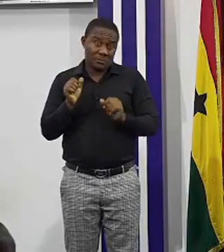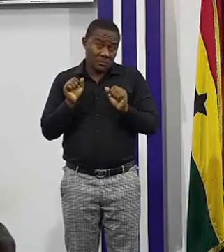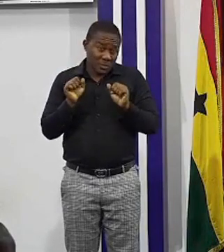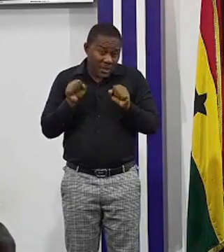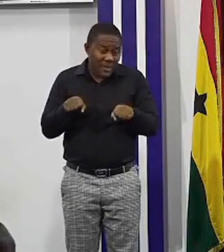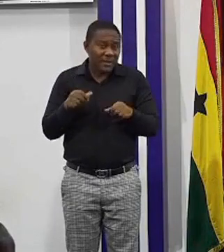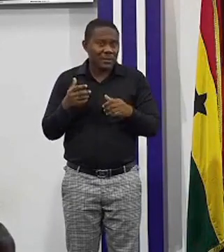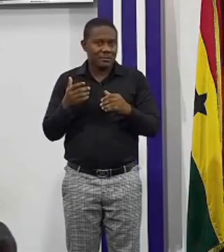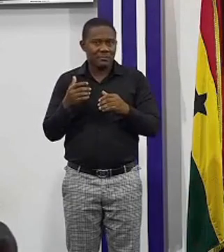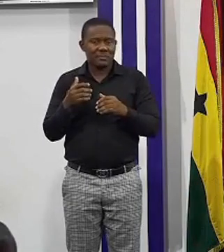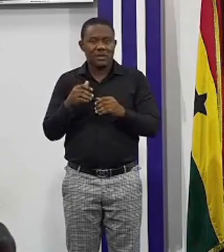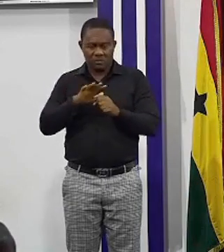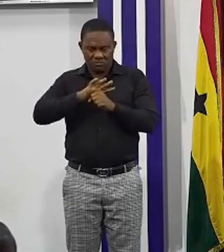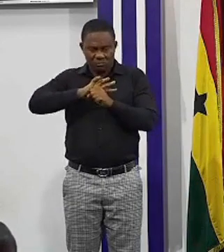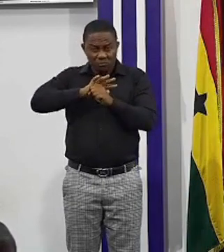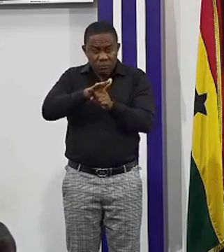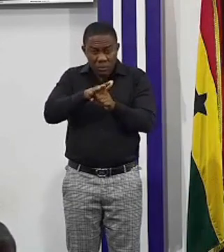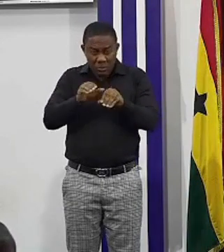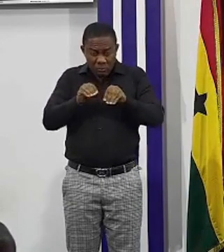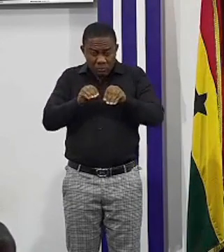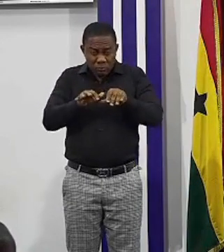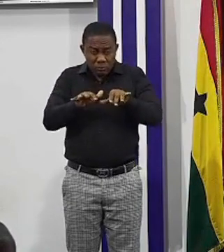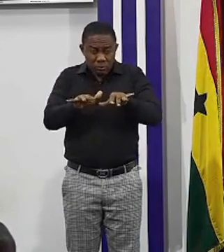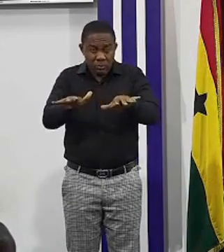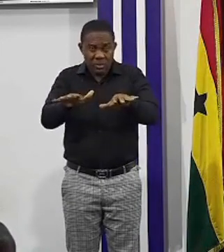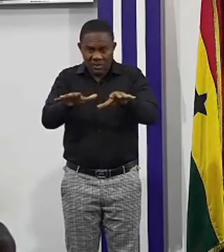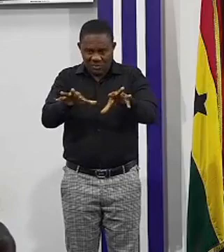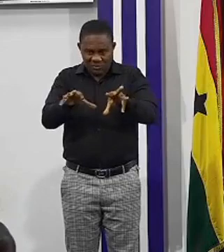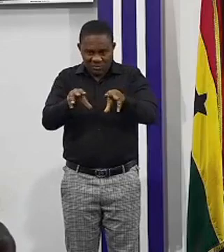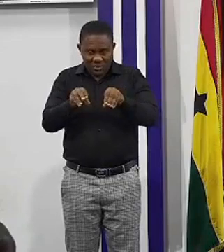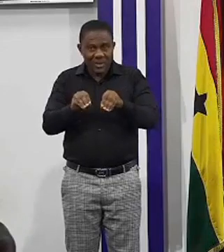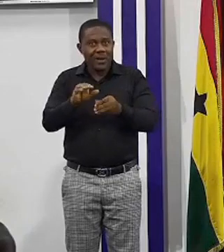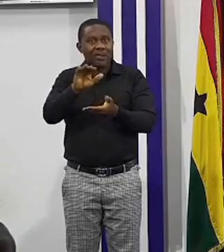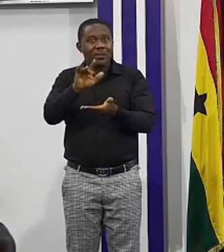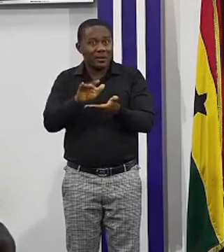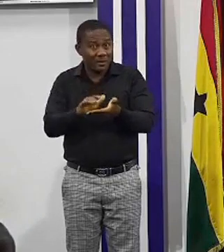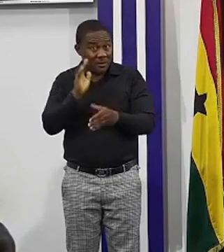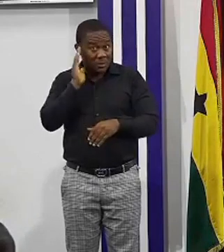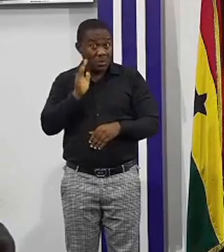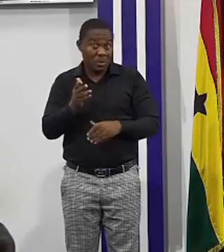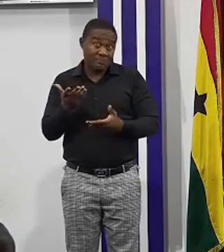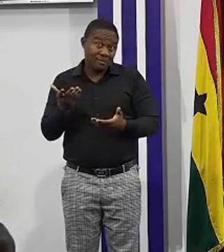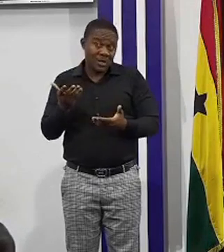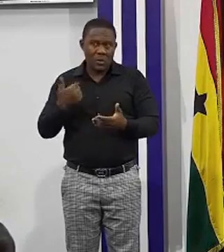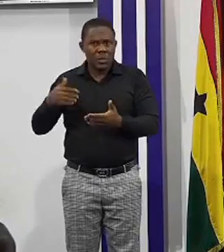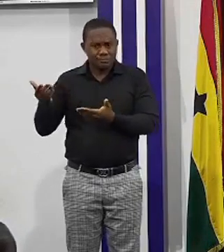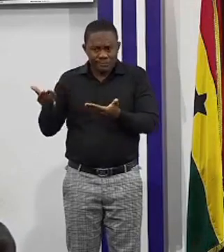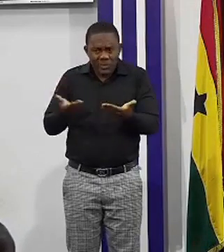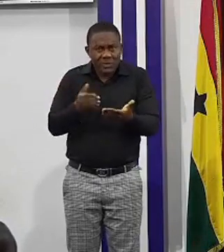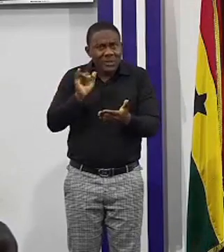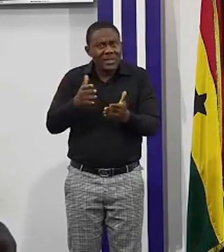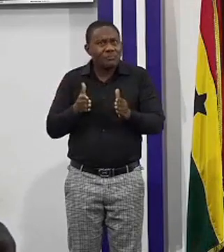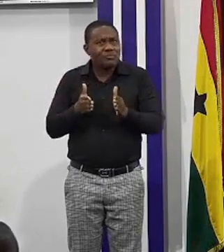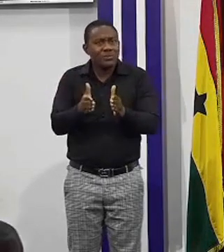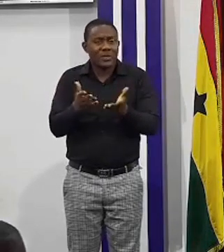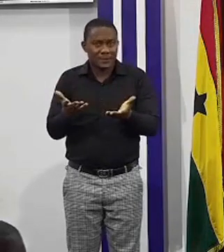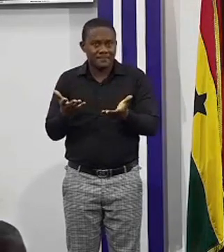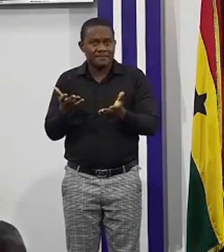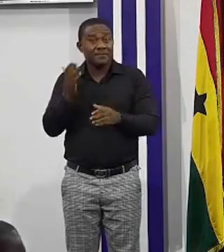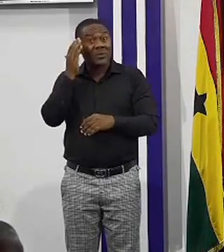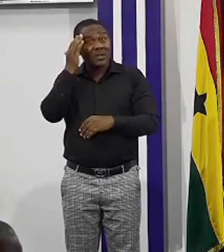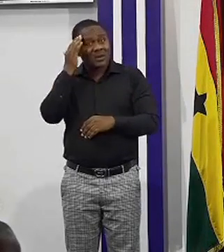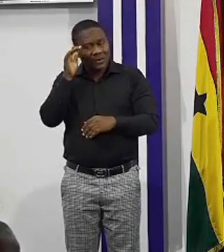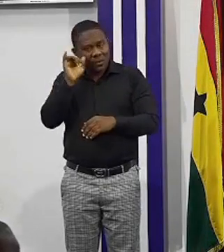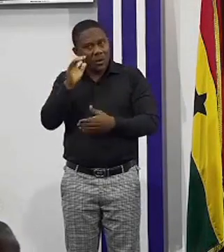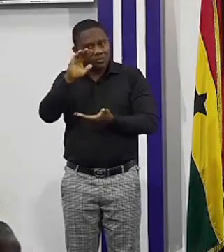to cut transmission rates. So by introducing that, whatever transmission rate we were having, that alone is expected